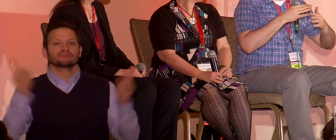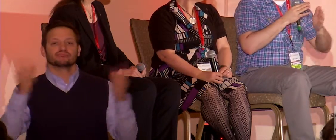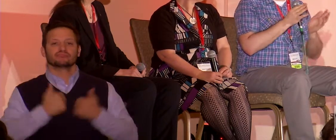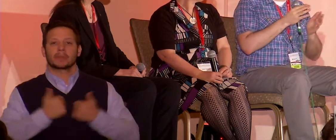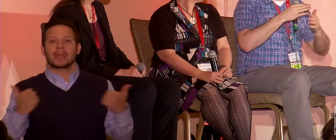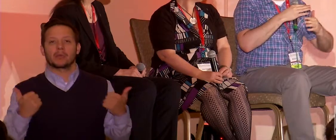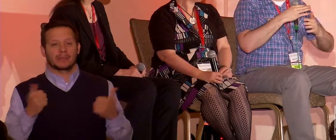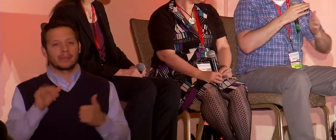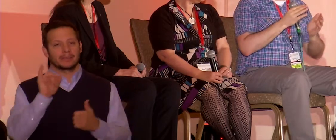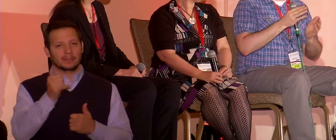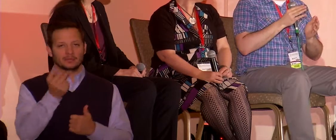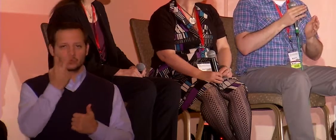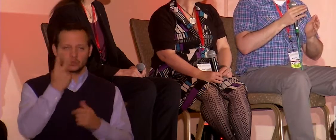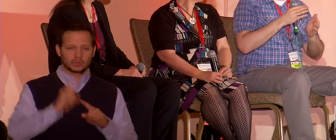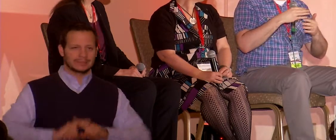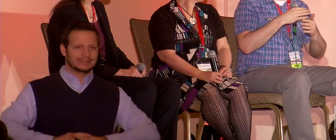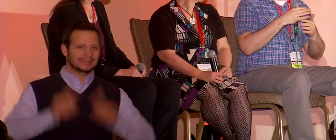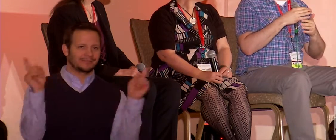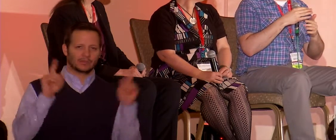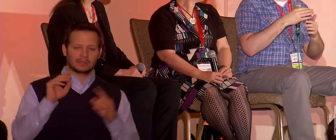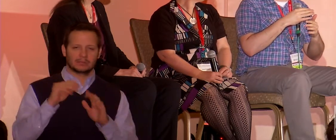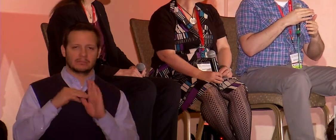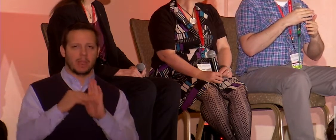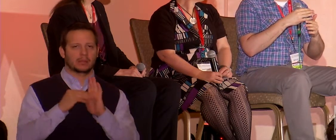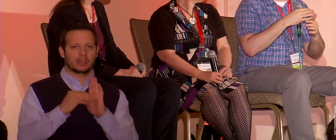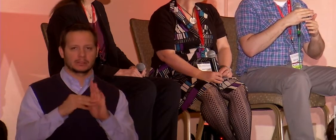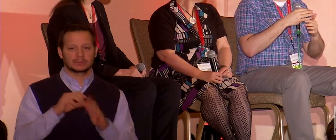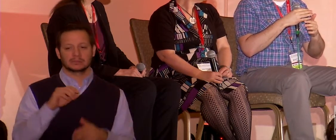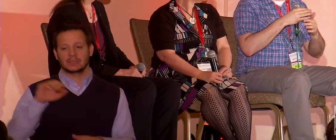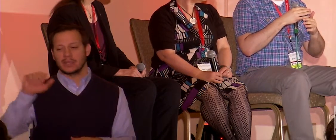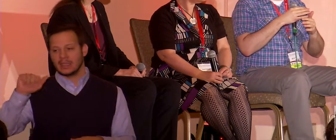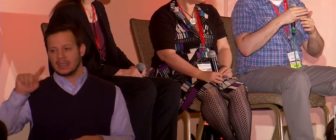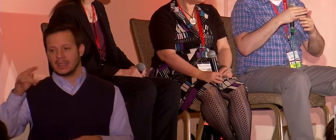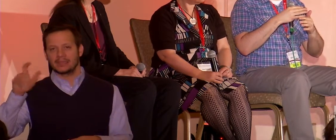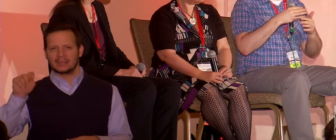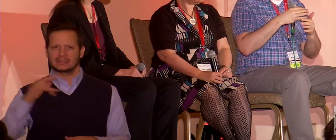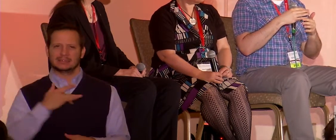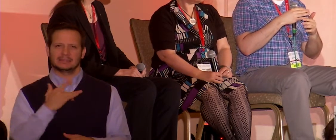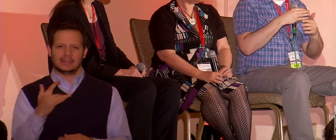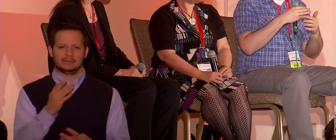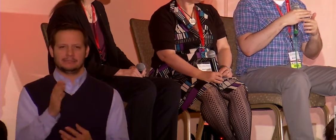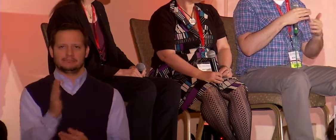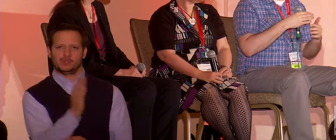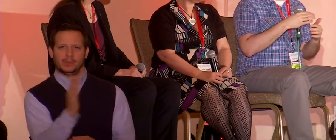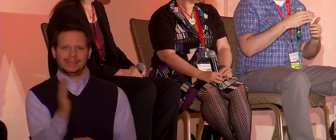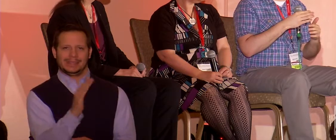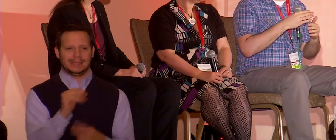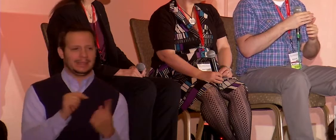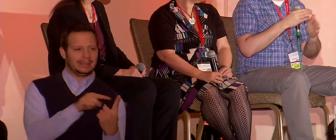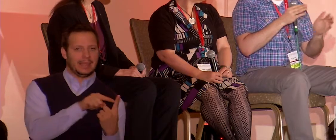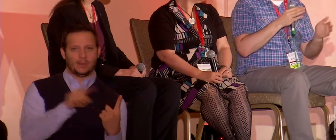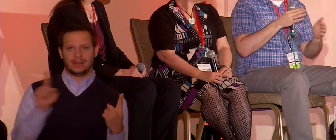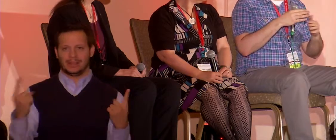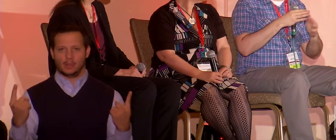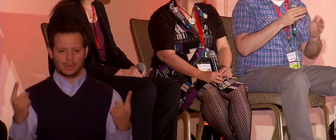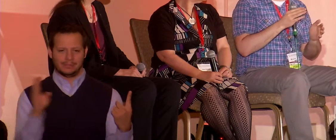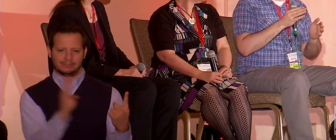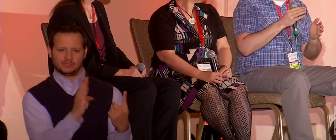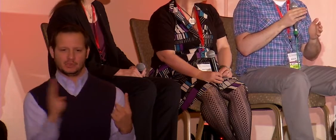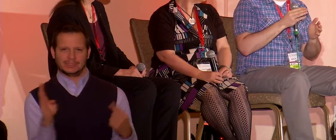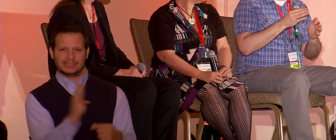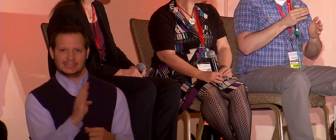are two very different models, and I feel like coming out atheist is somewhere in between, because there is an extent to which we're always coming out and always